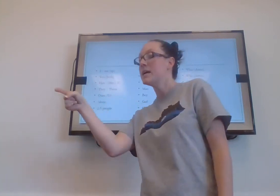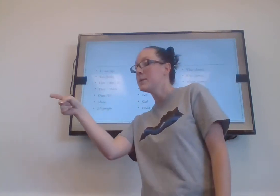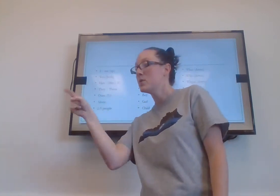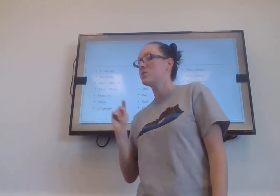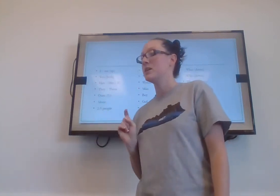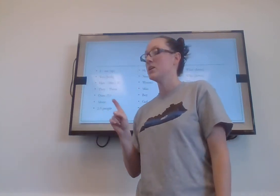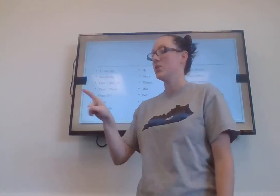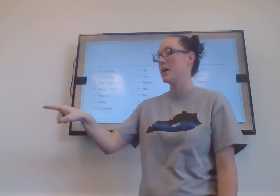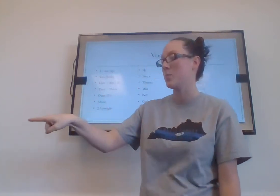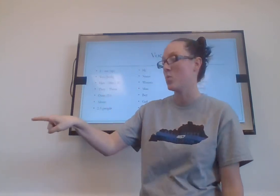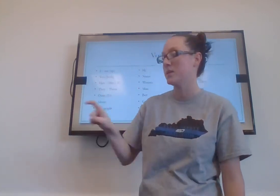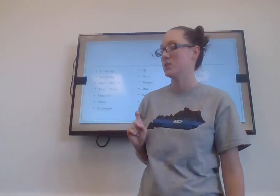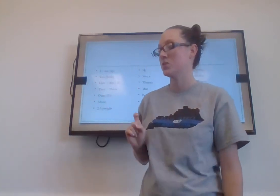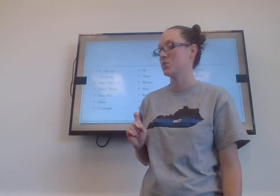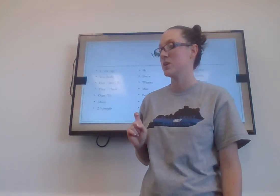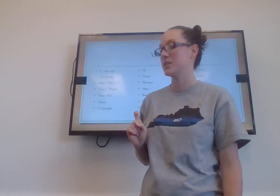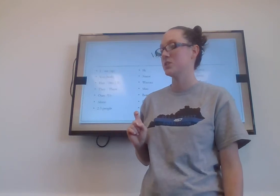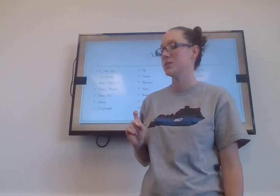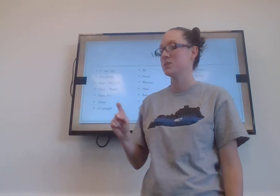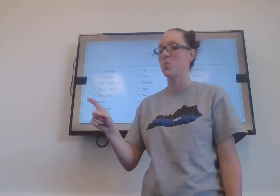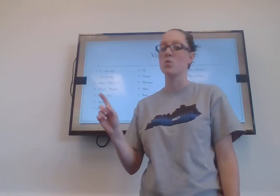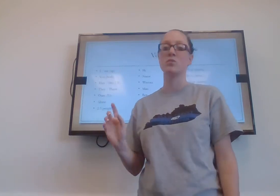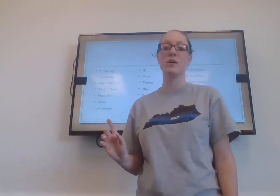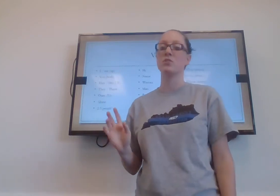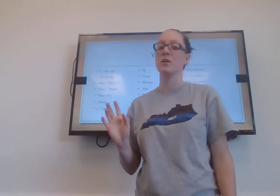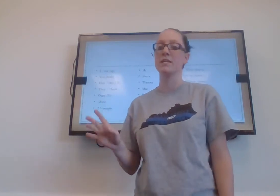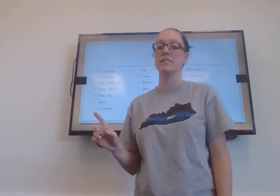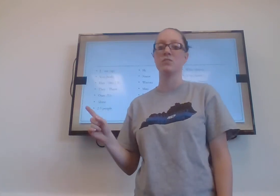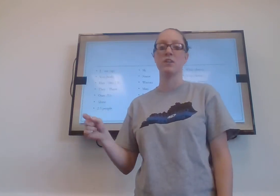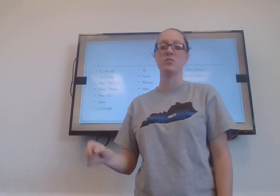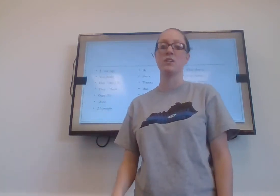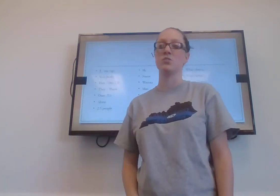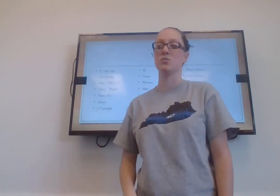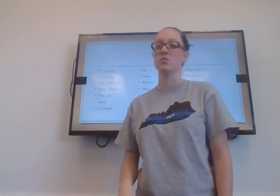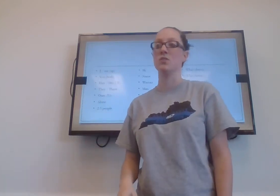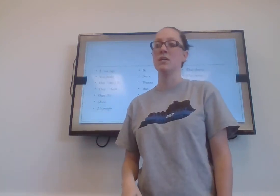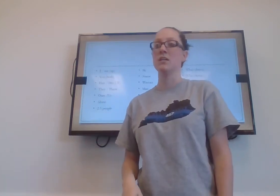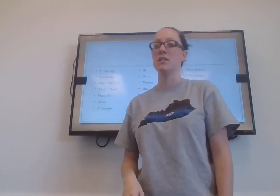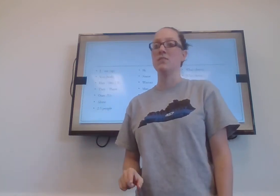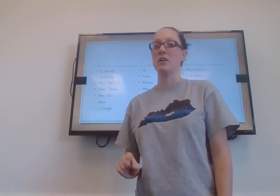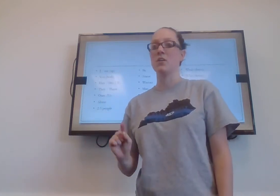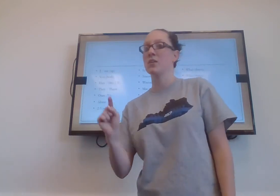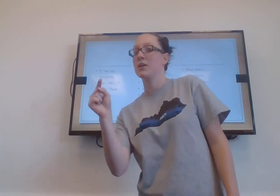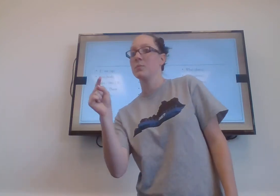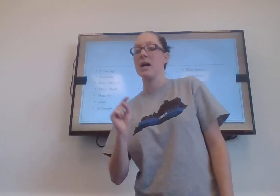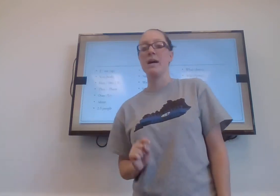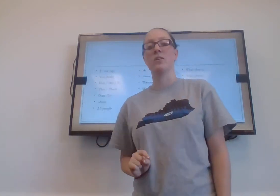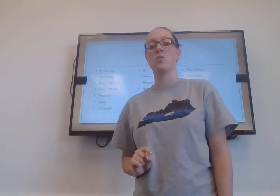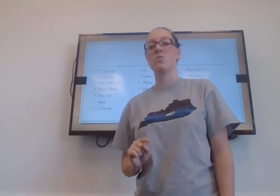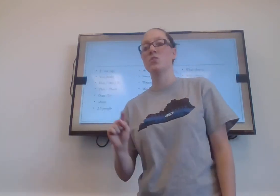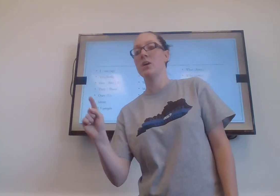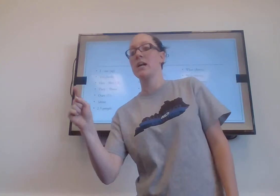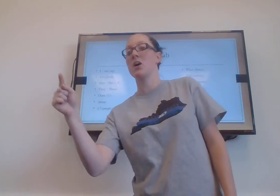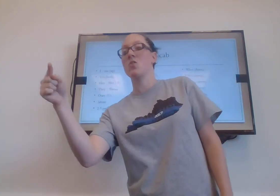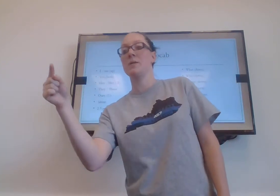him over there. You kind of point in the general directions. More directional. ASL is very directional. So if they're like behind the corner, you kind of go like